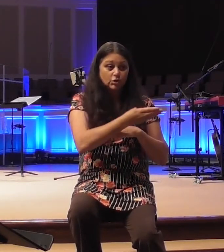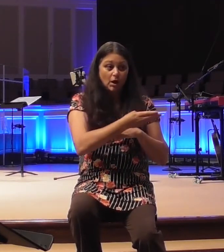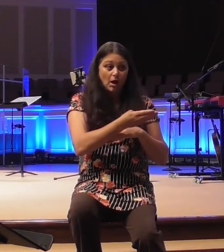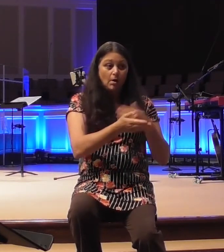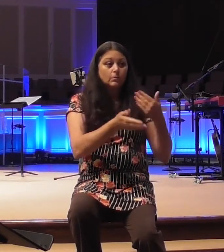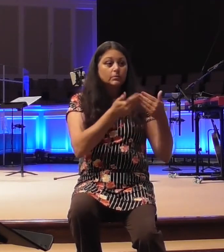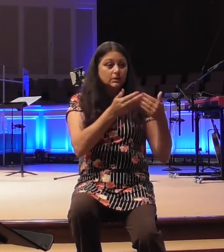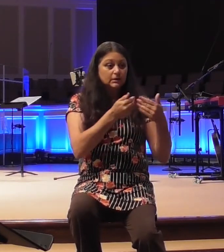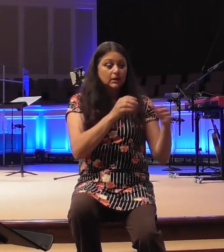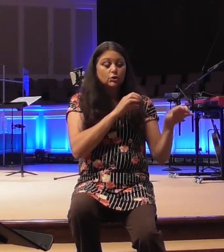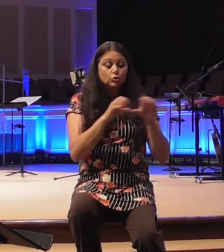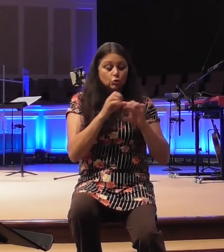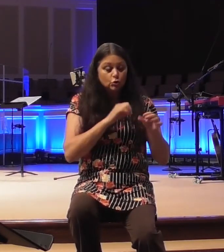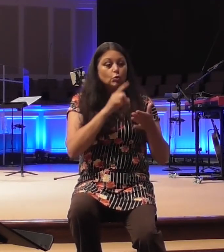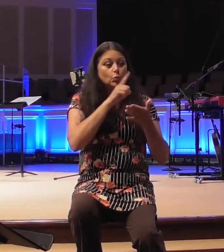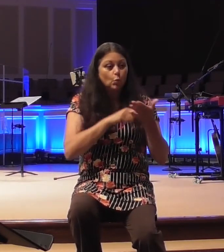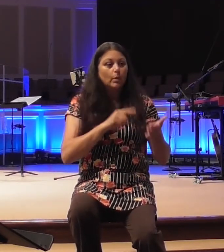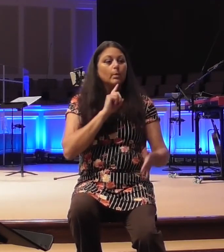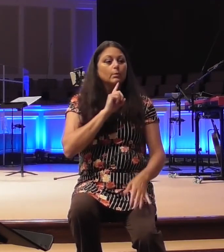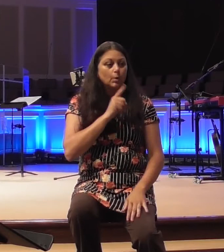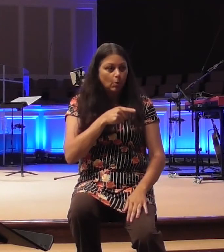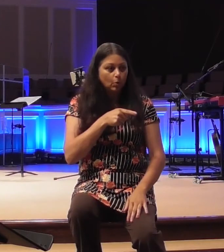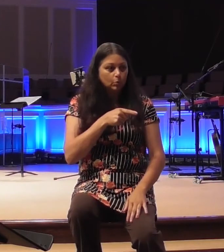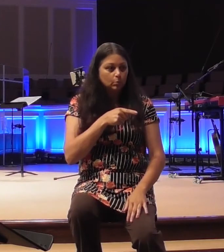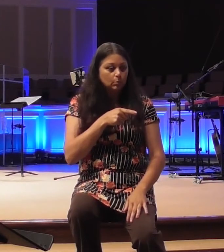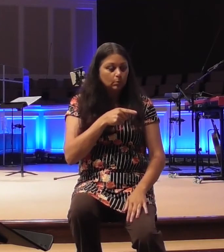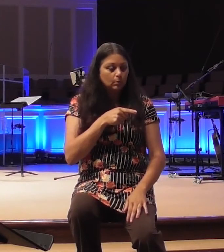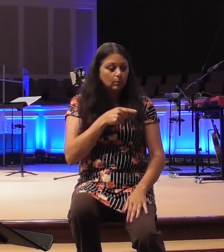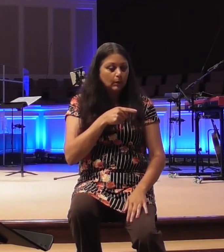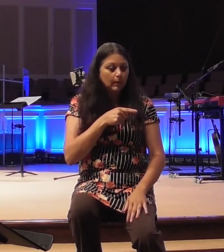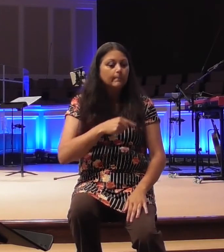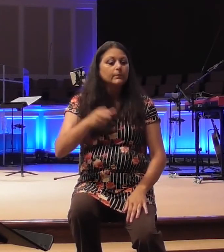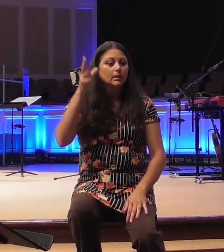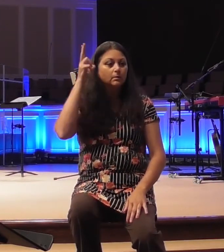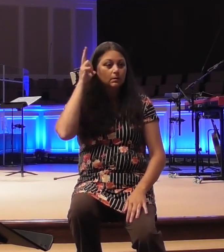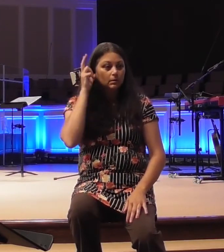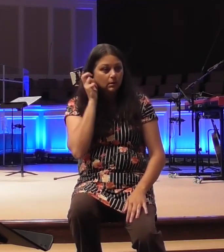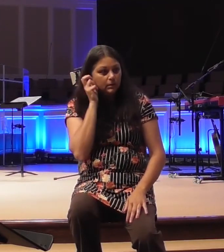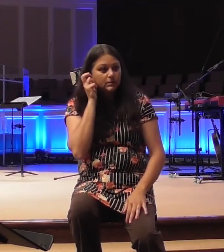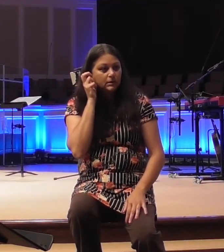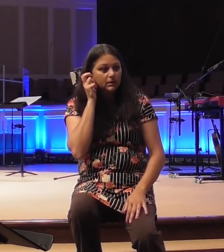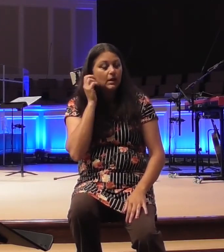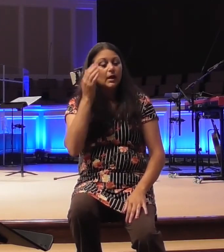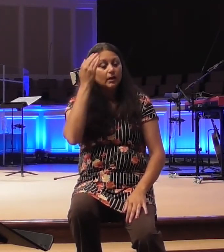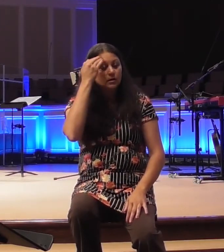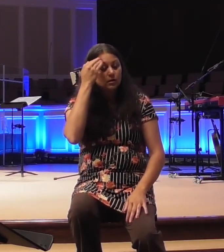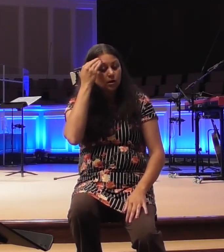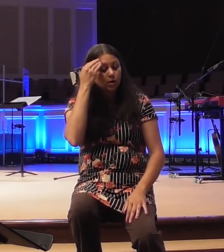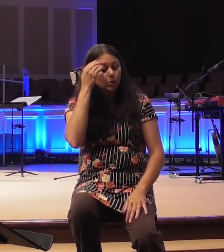to do what they're ordered to do, to listen and go. They had been given a word,